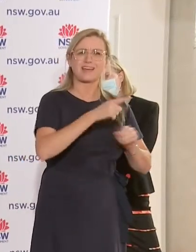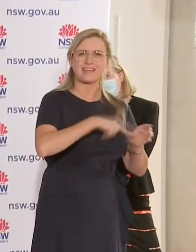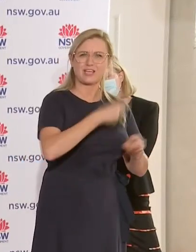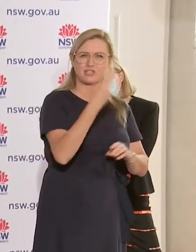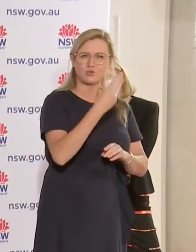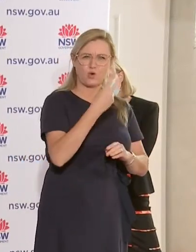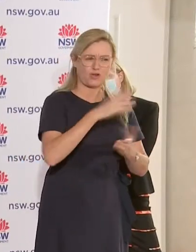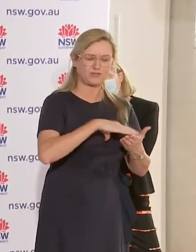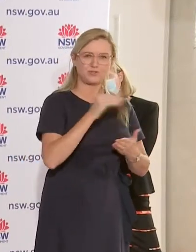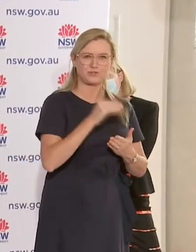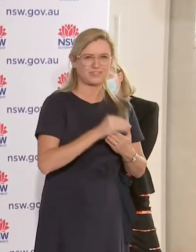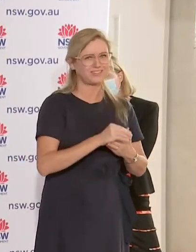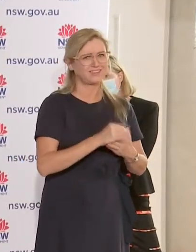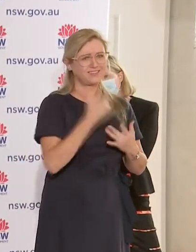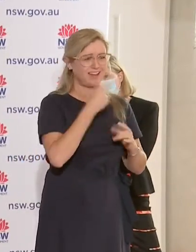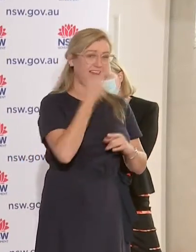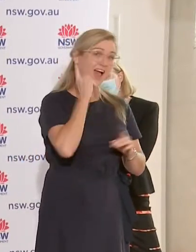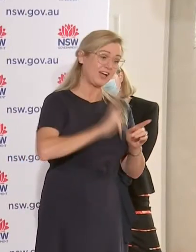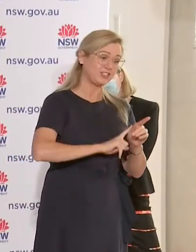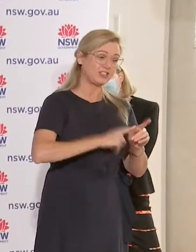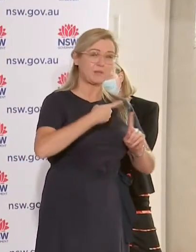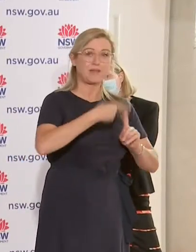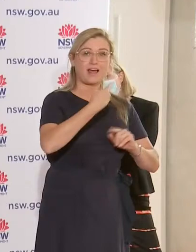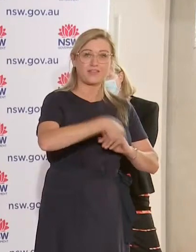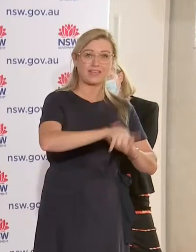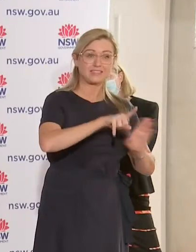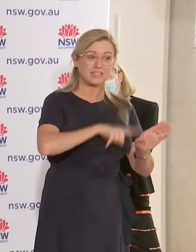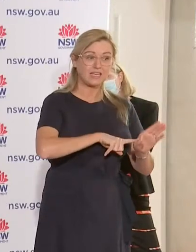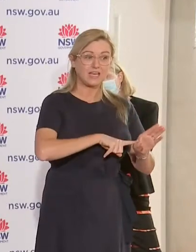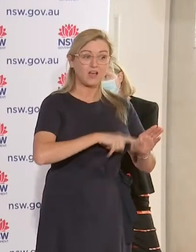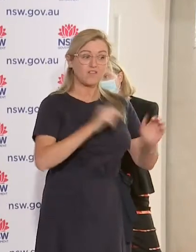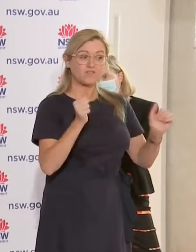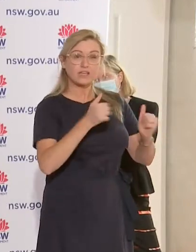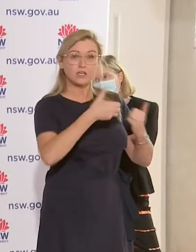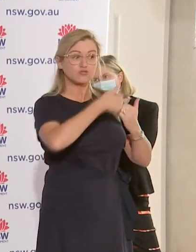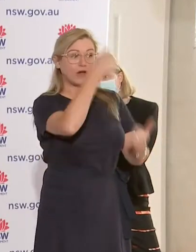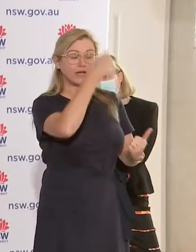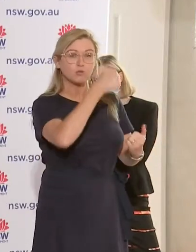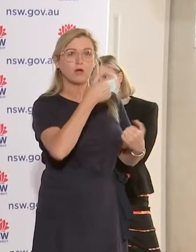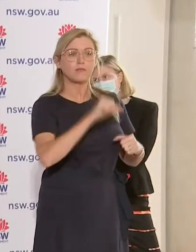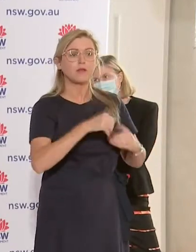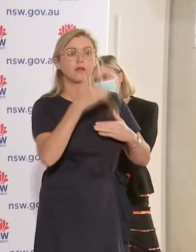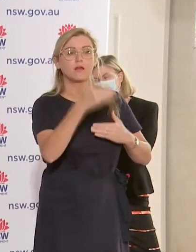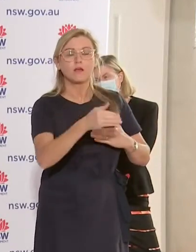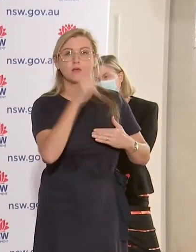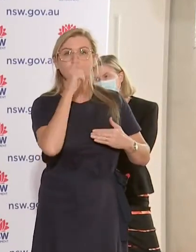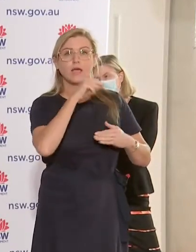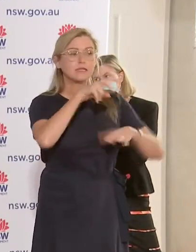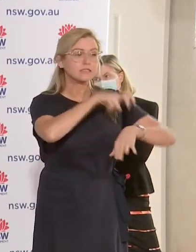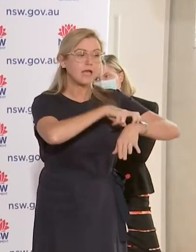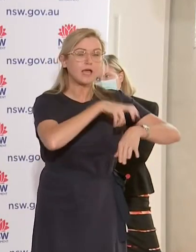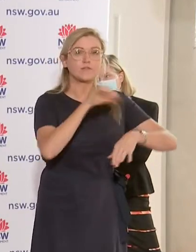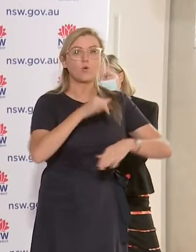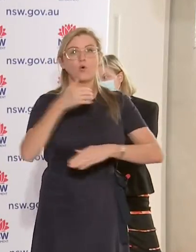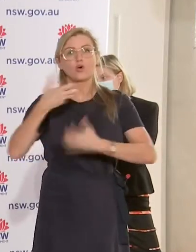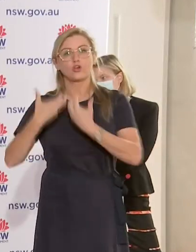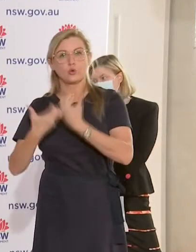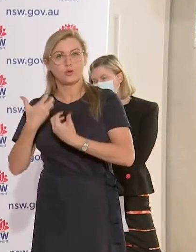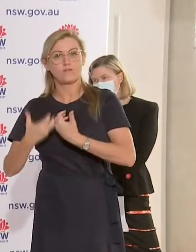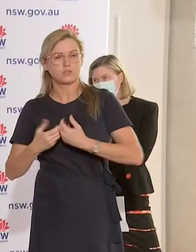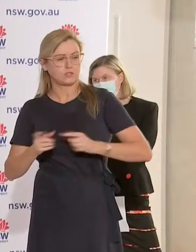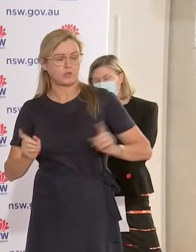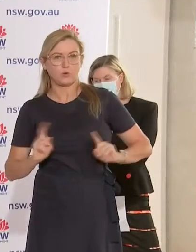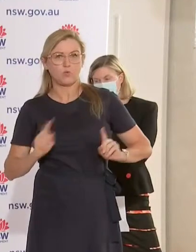2 years. Yeah. In terms of a position at uni, position at TAFE, Yeah. or help to get a job. Yeah. Look, we've been liaising closely, when I say